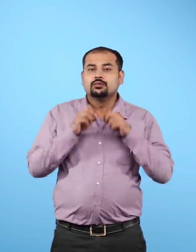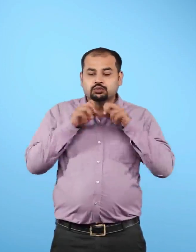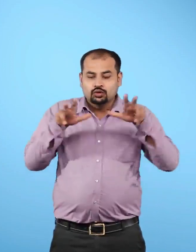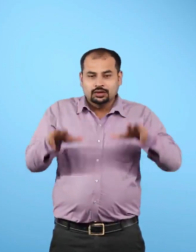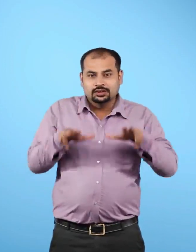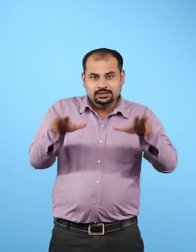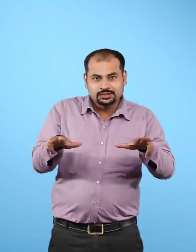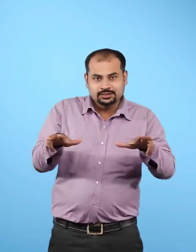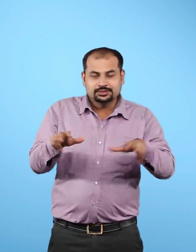Frogs.